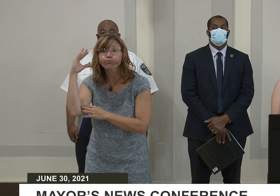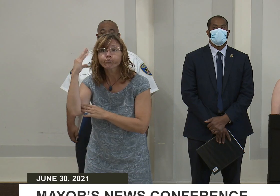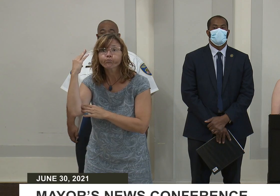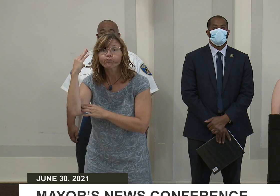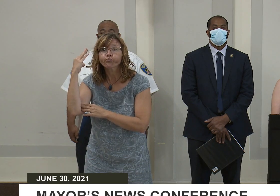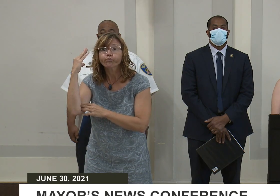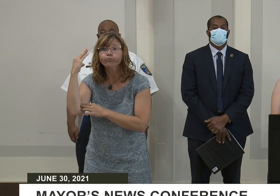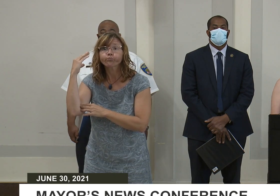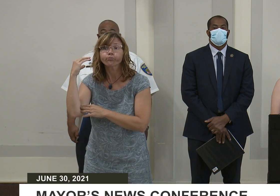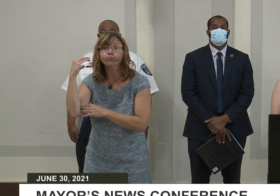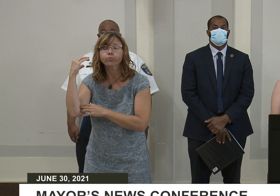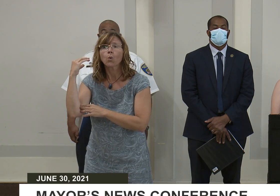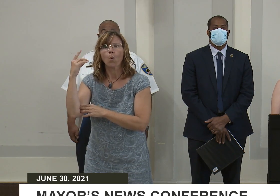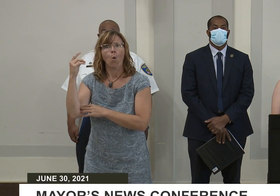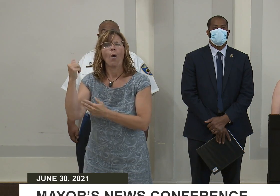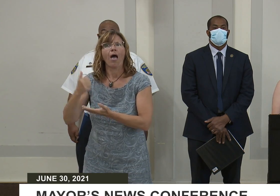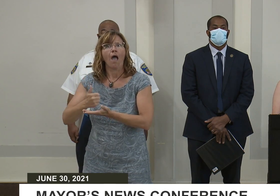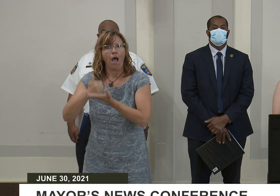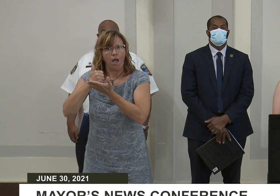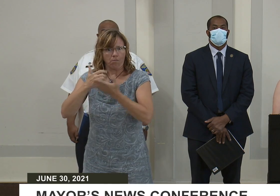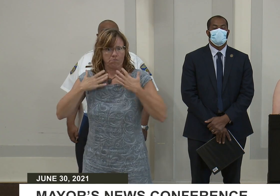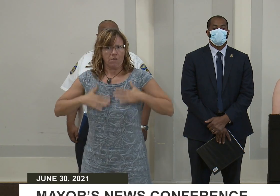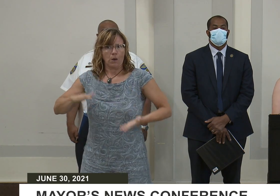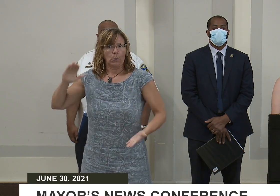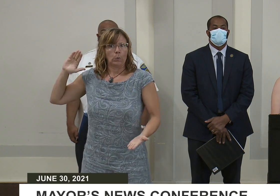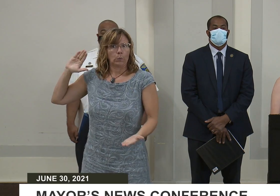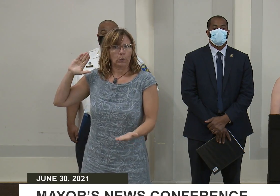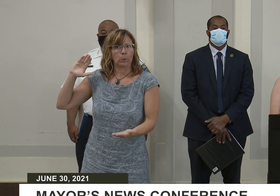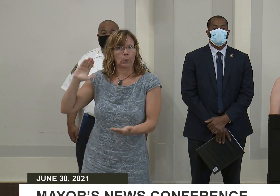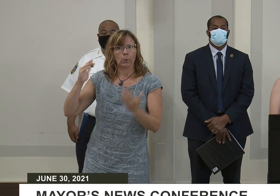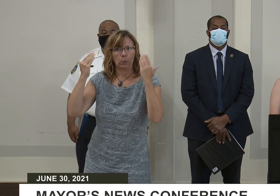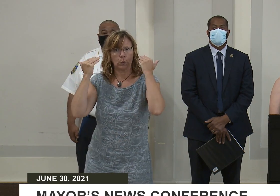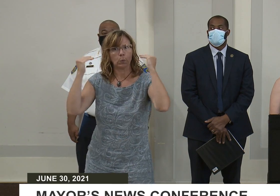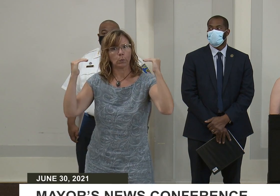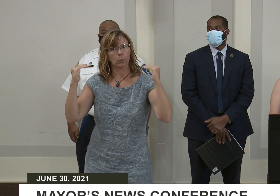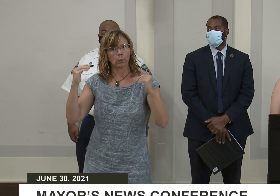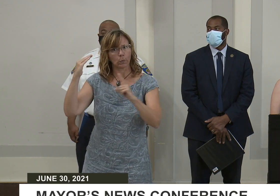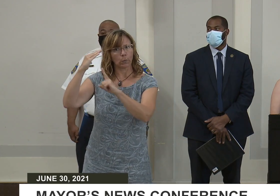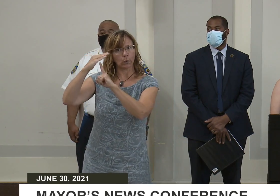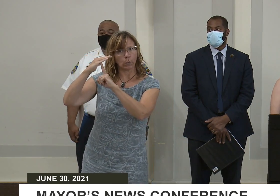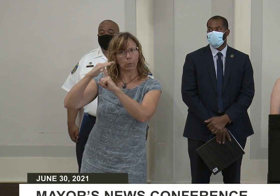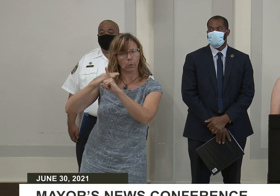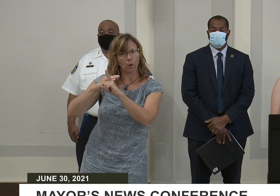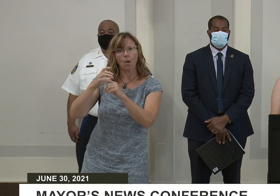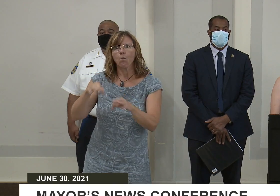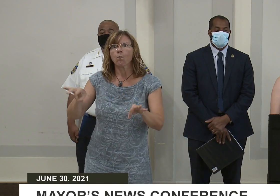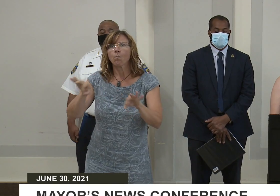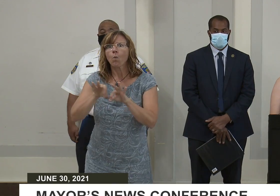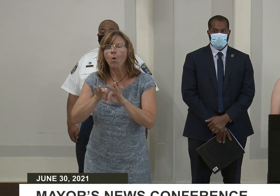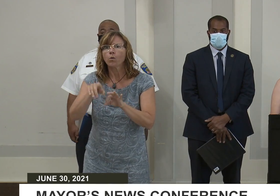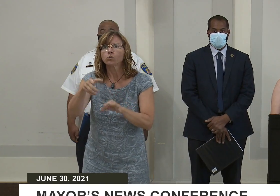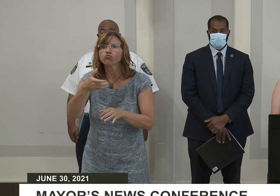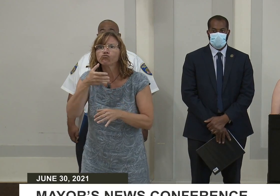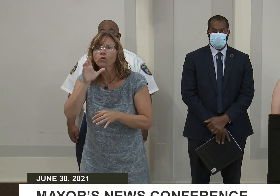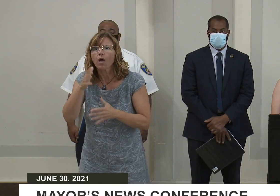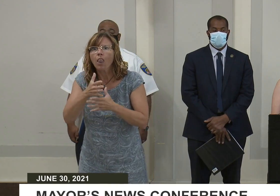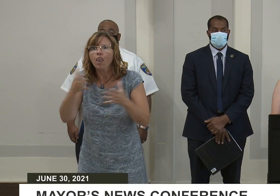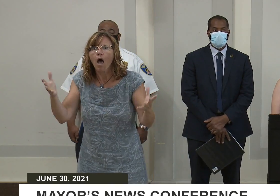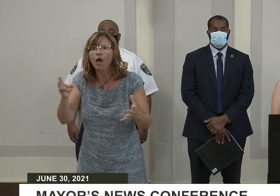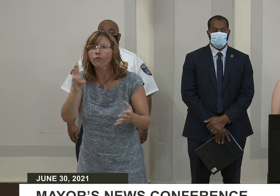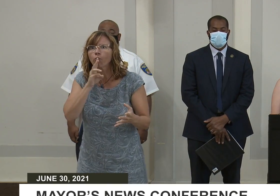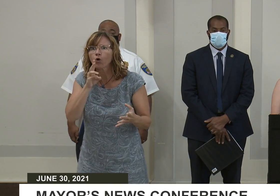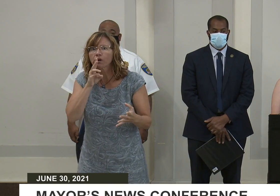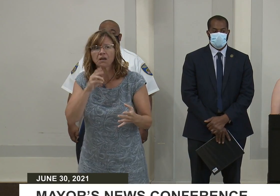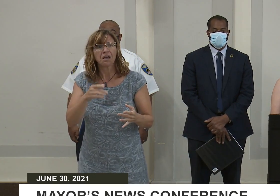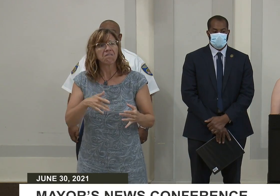perspiration. Drink plenty of water. Drink water, even if you're not thirsty. Persons who have epilepsy